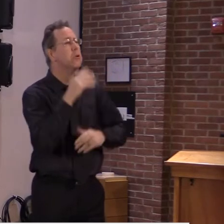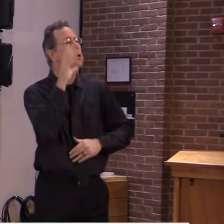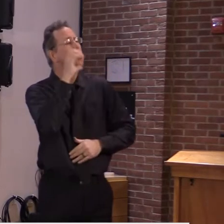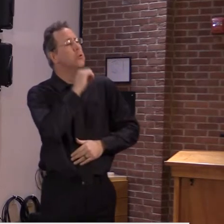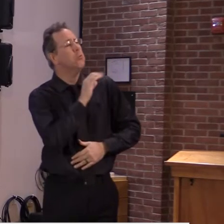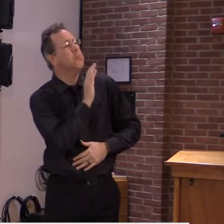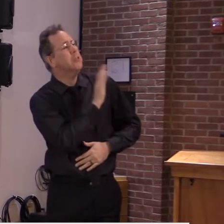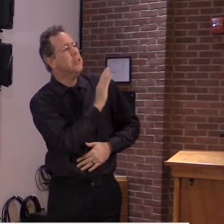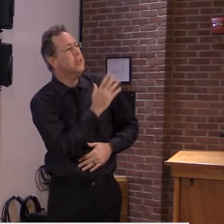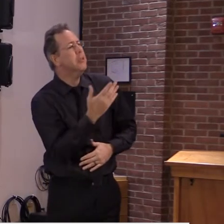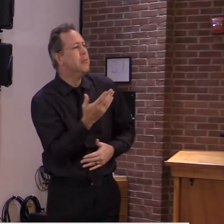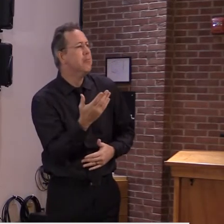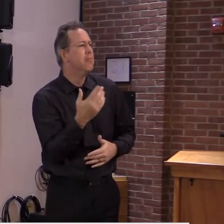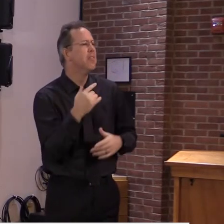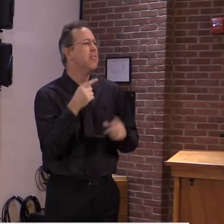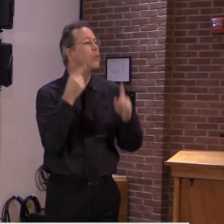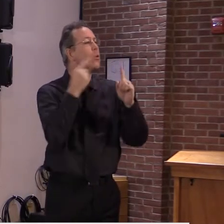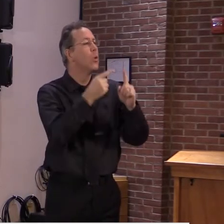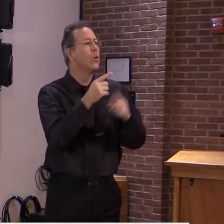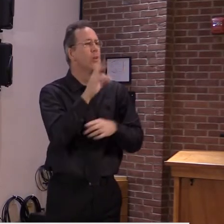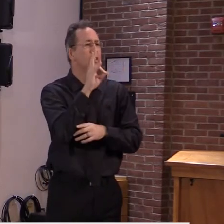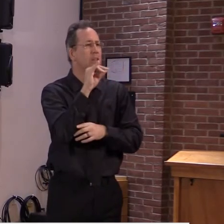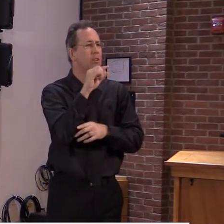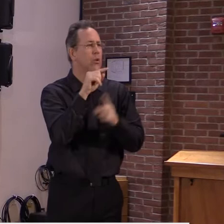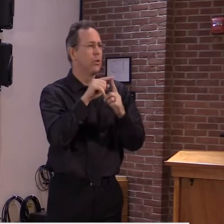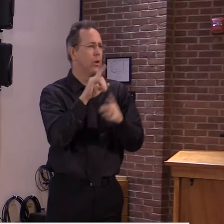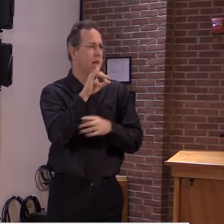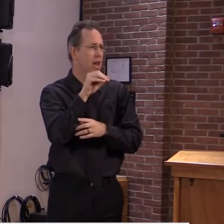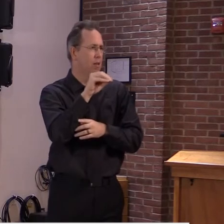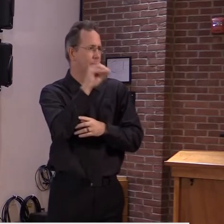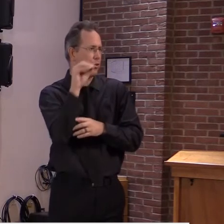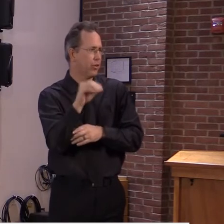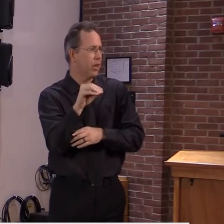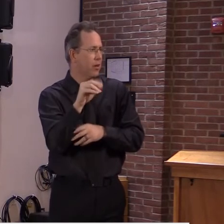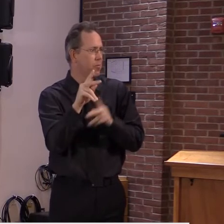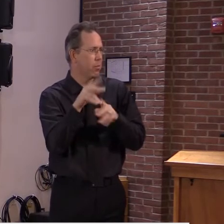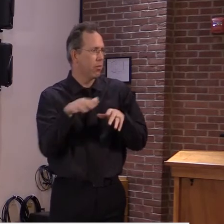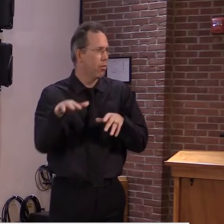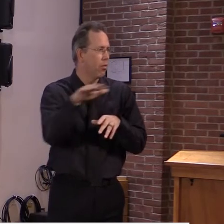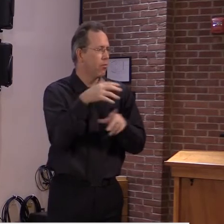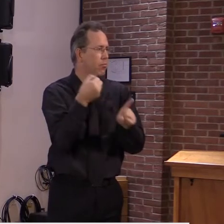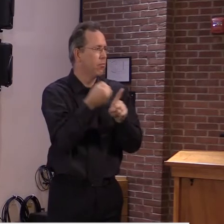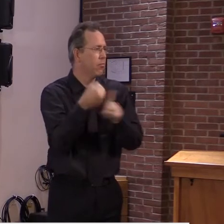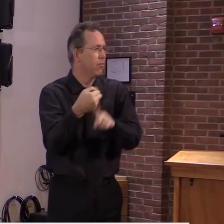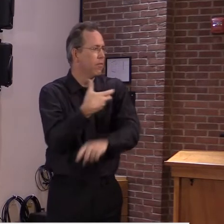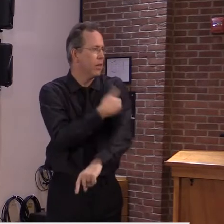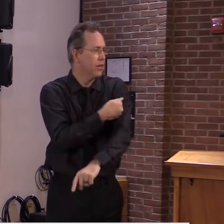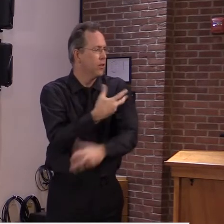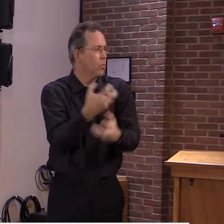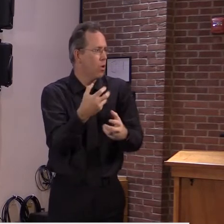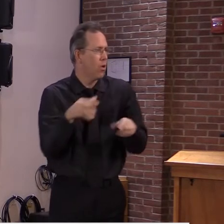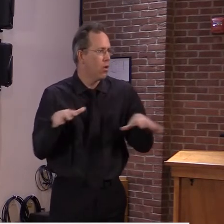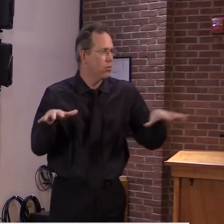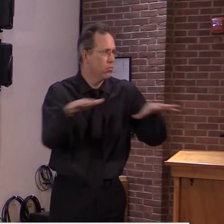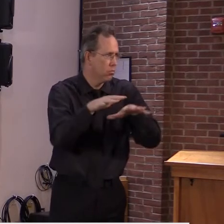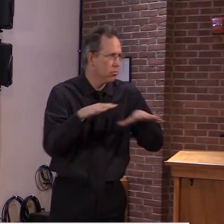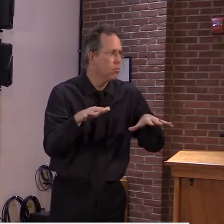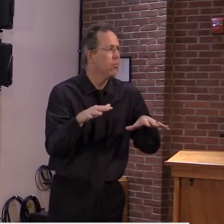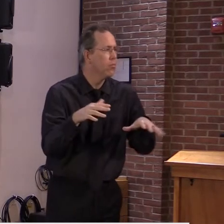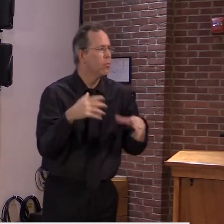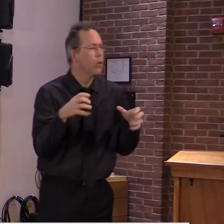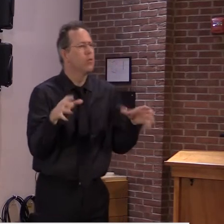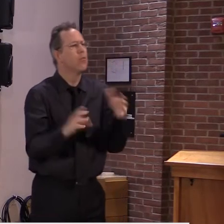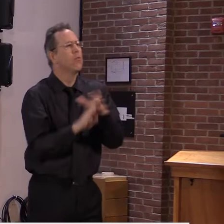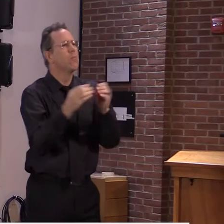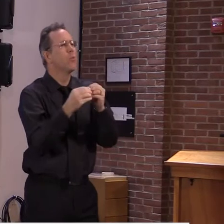range. And the issue here is really not what the exact number is are